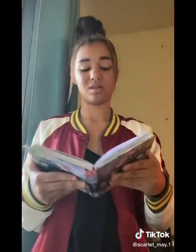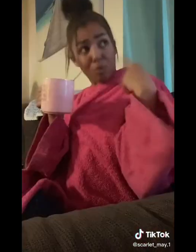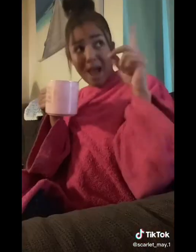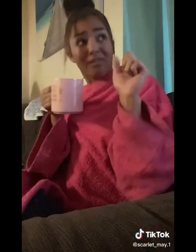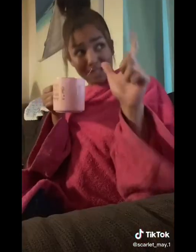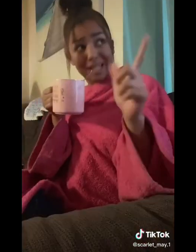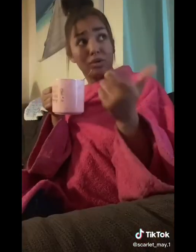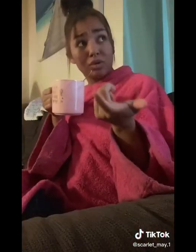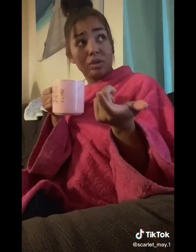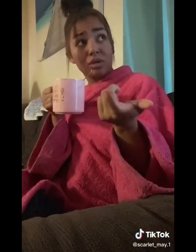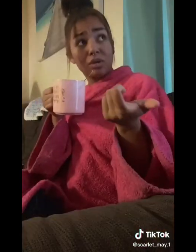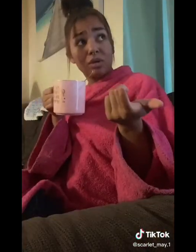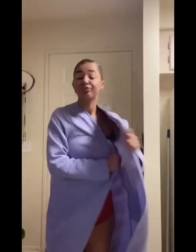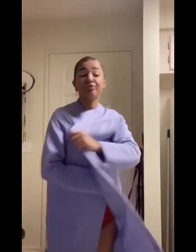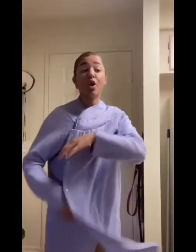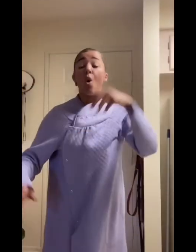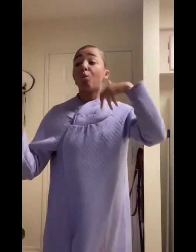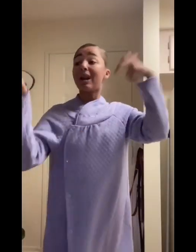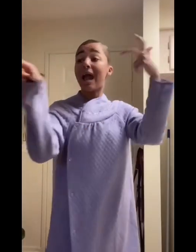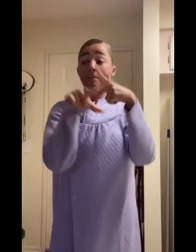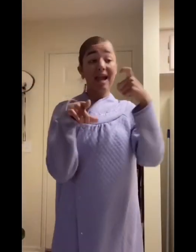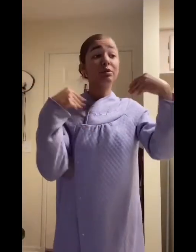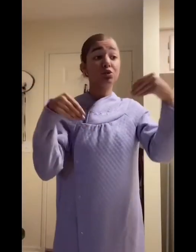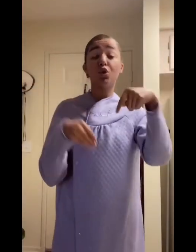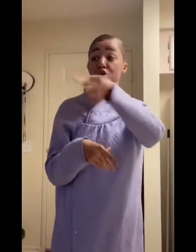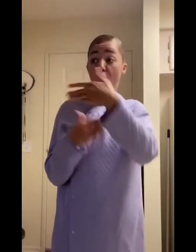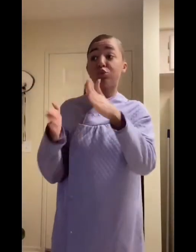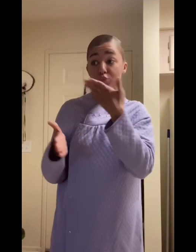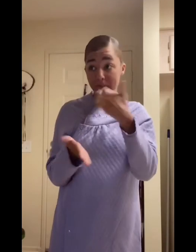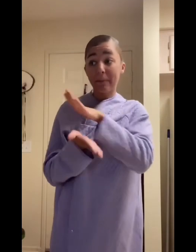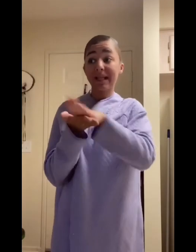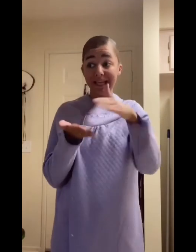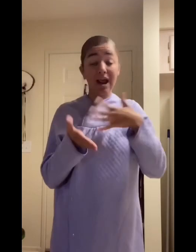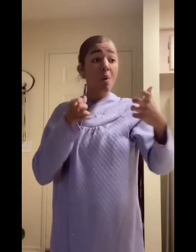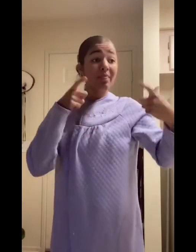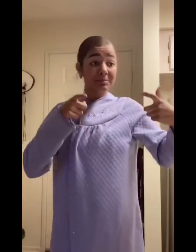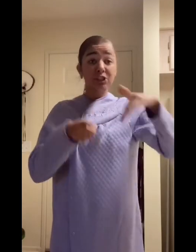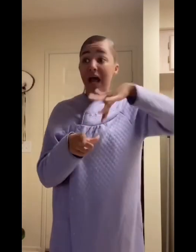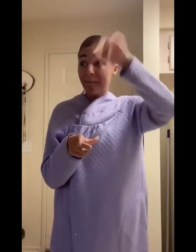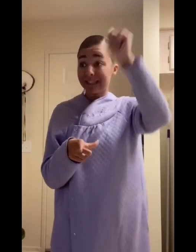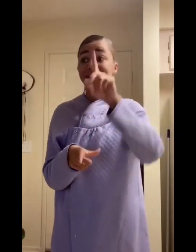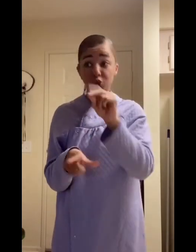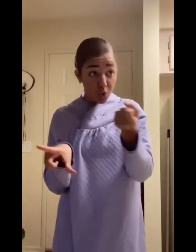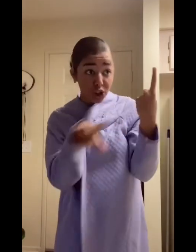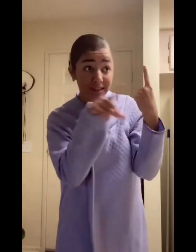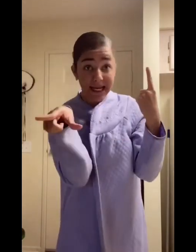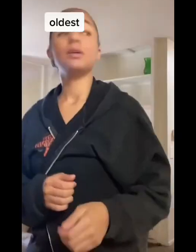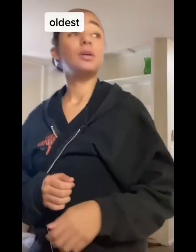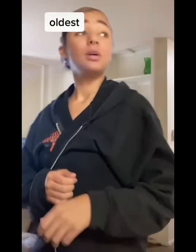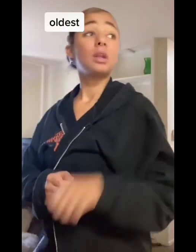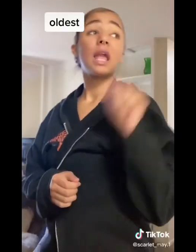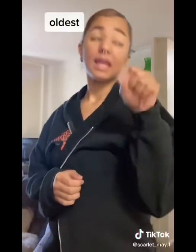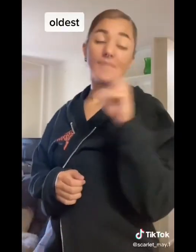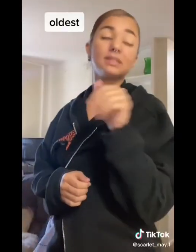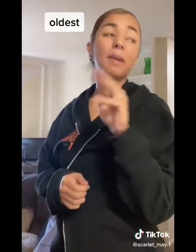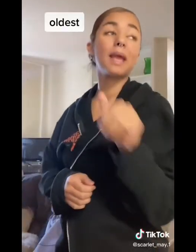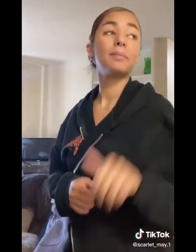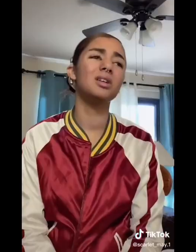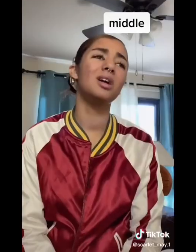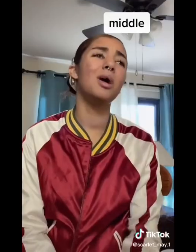We have a deal? When I get back from the store, y'all's rooms better be cleaned and I want them dishes out of my sink. Do you understand? Yes, ma'am. Mama,